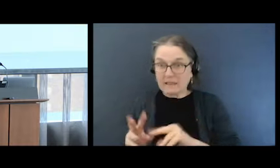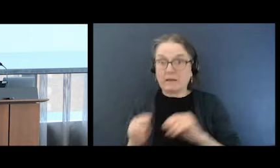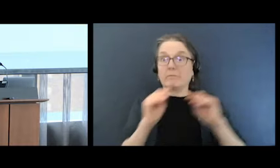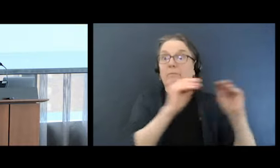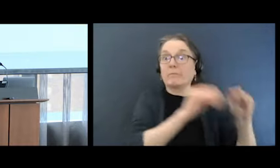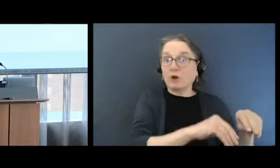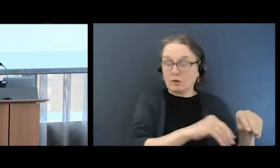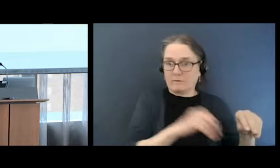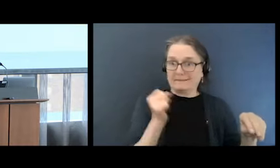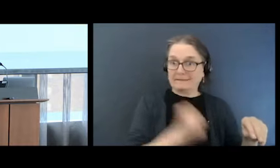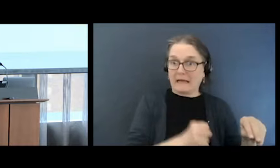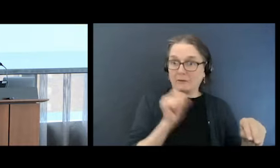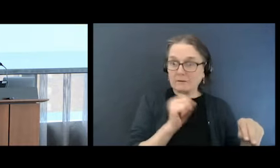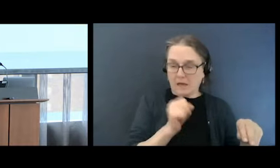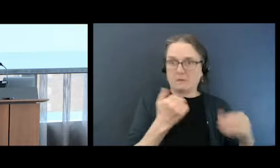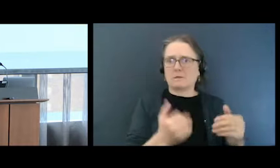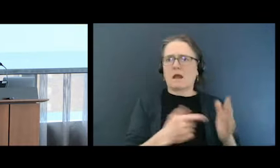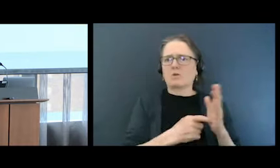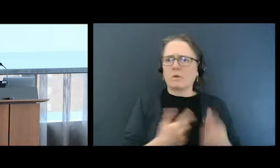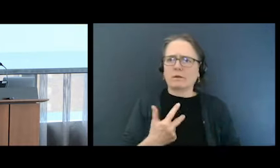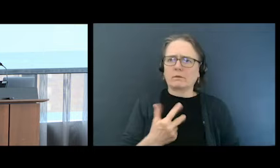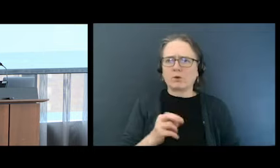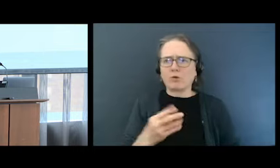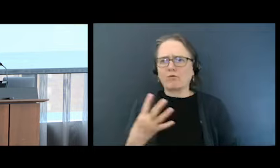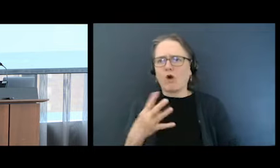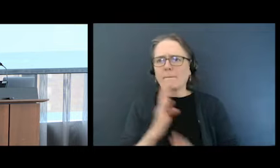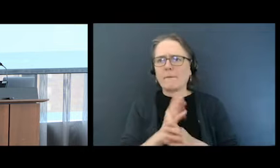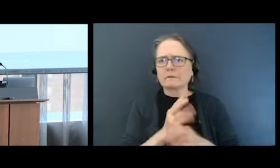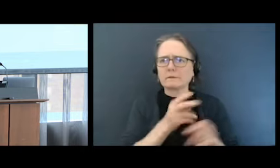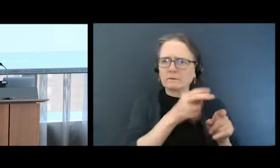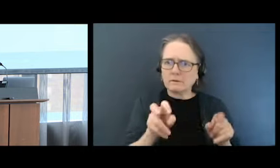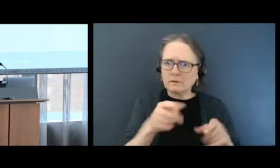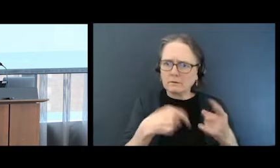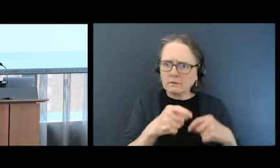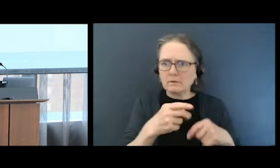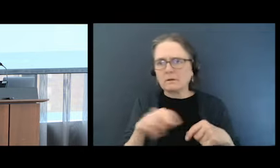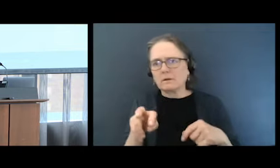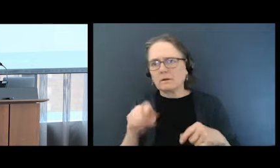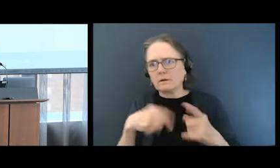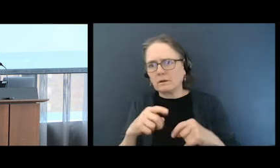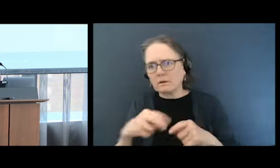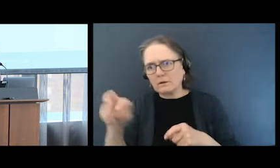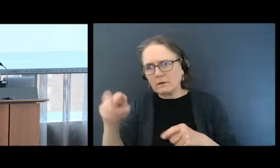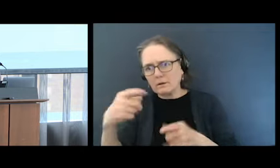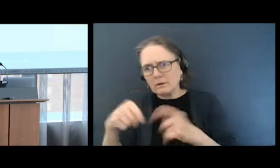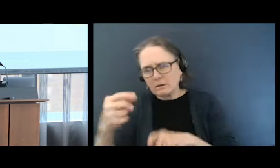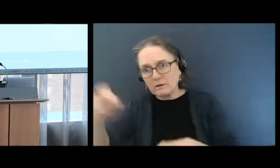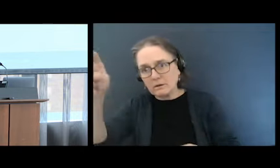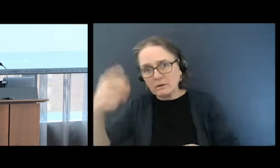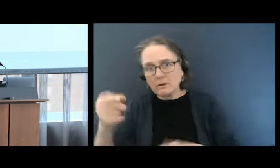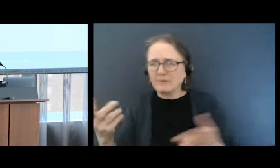So in a way, I mean, you're expanding the definition of equity to relate to proximity to your